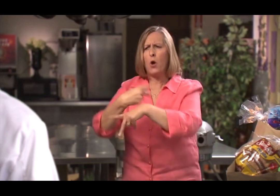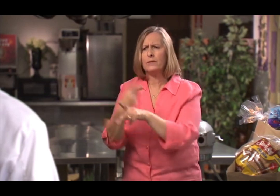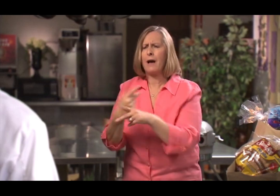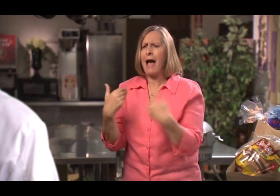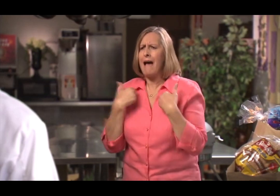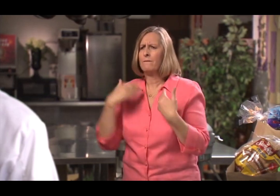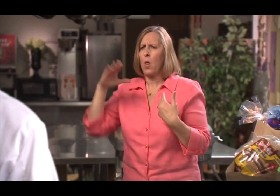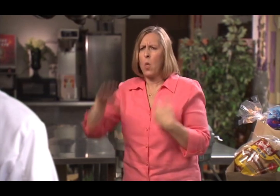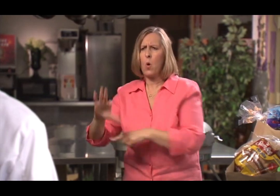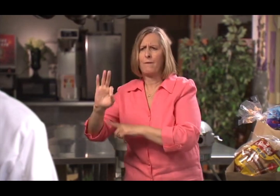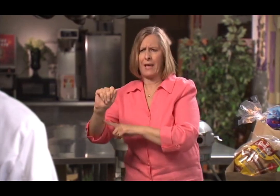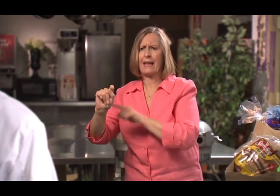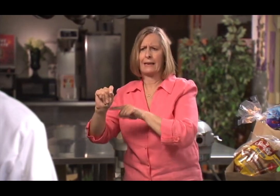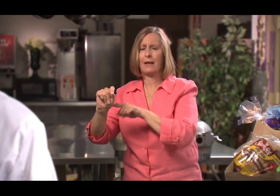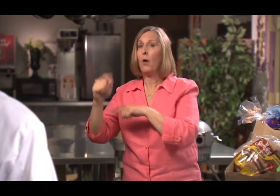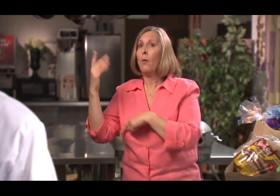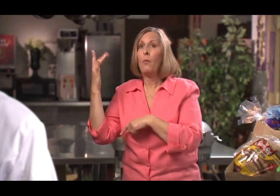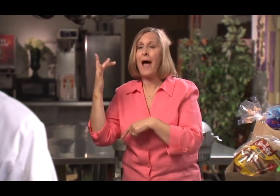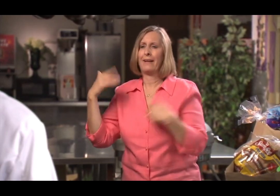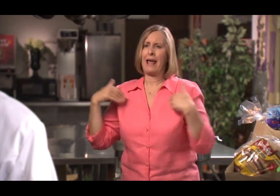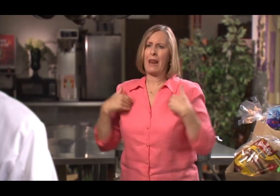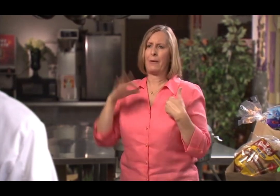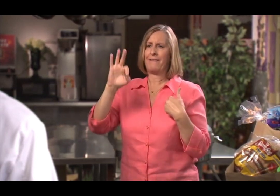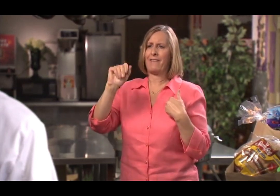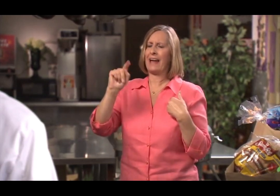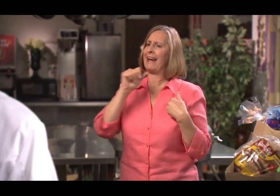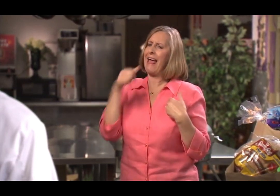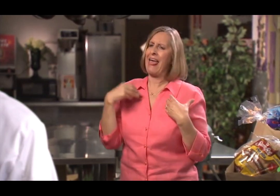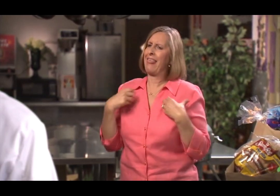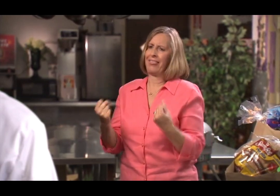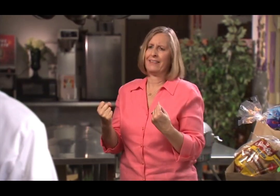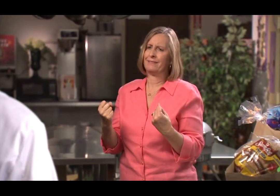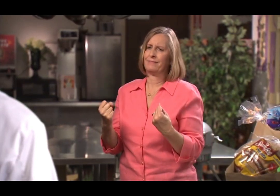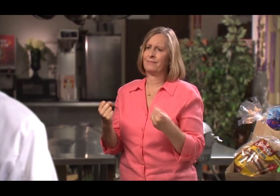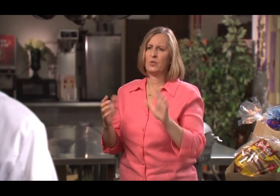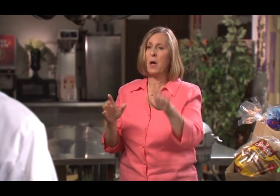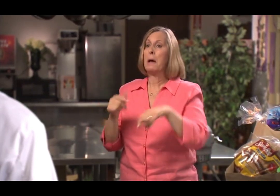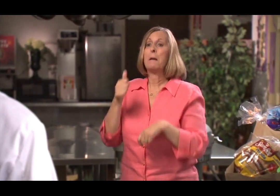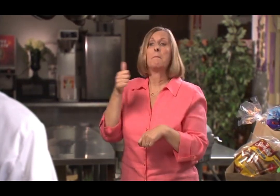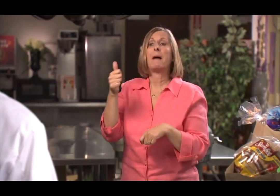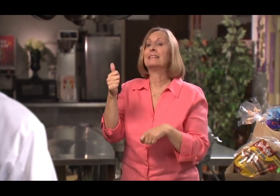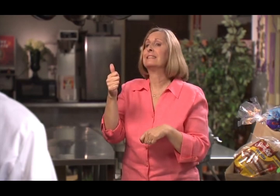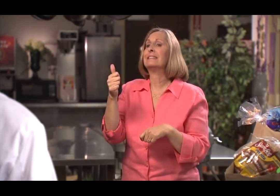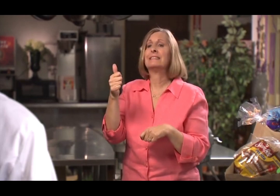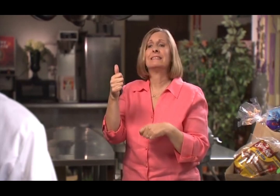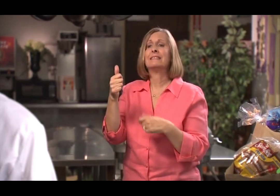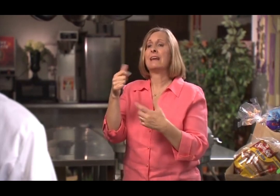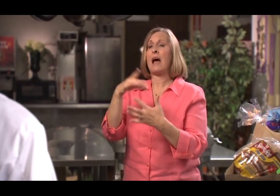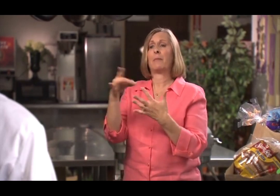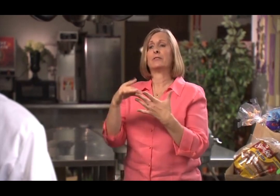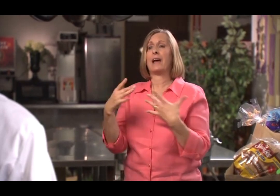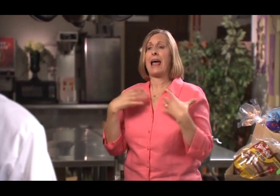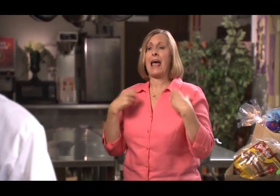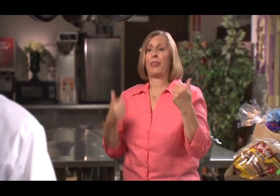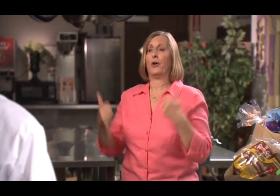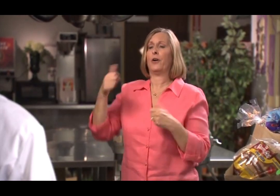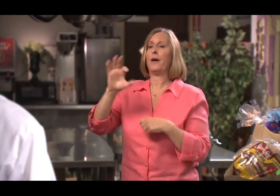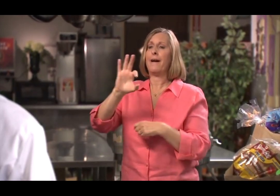Look for the products low in fat because animal fat is not healthy. The healthier options are the fat-free